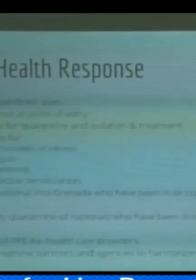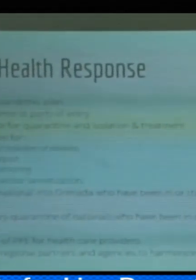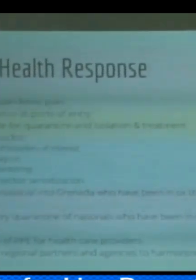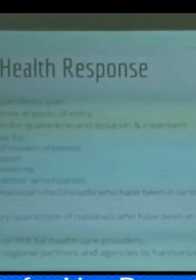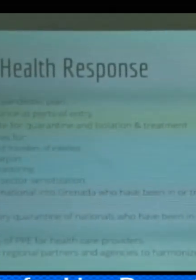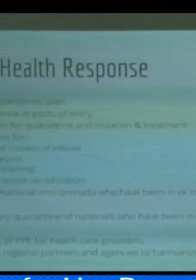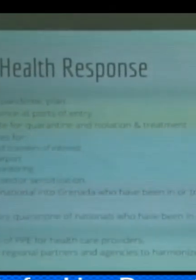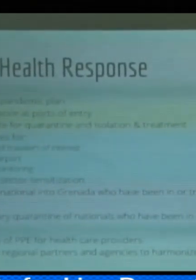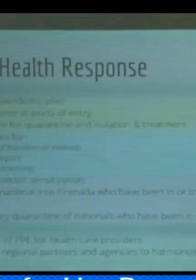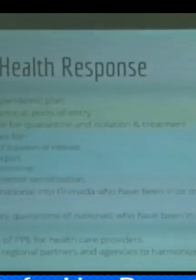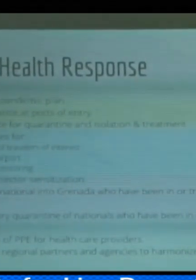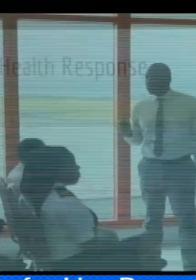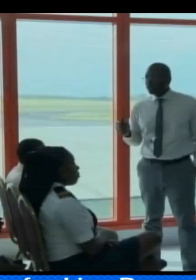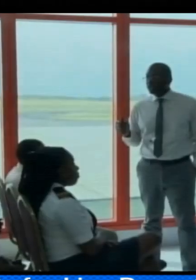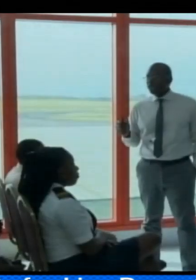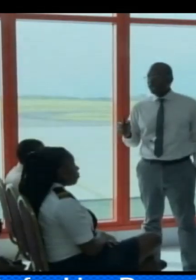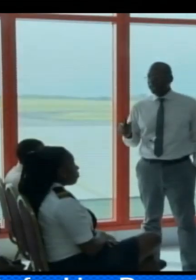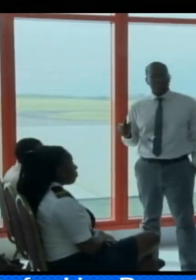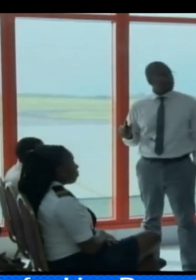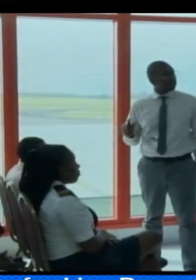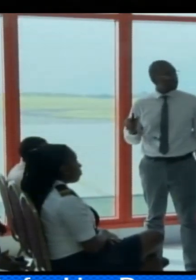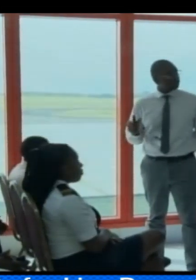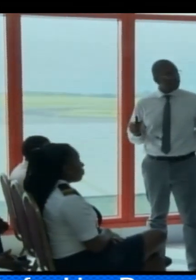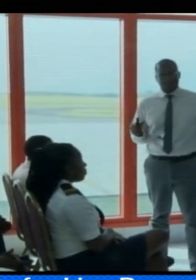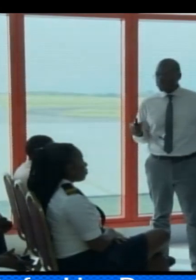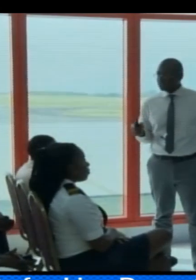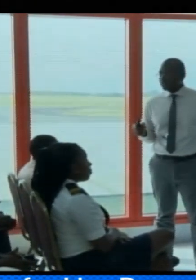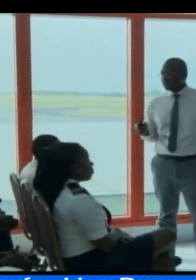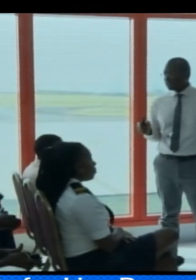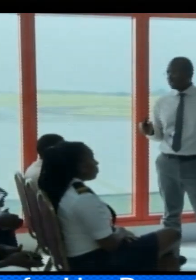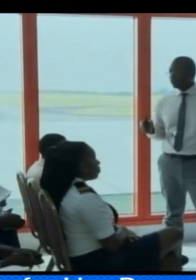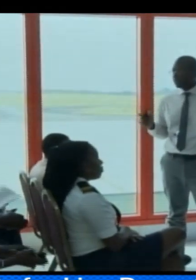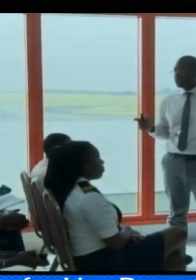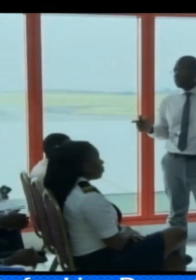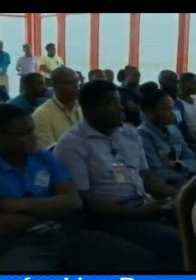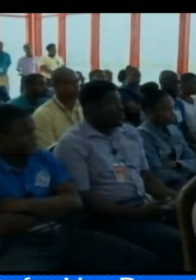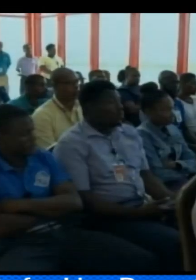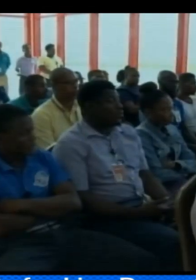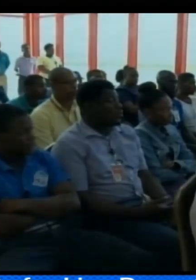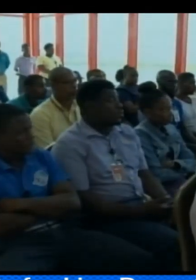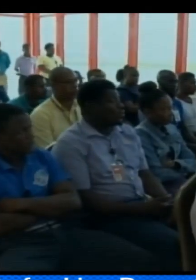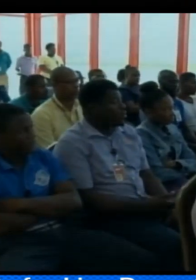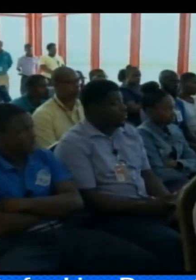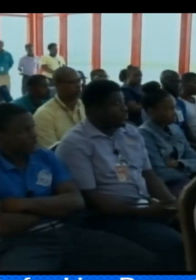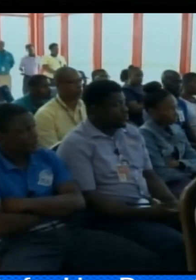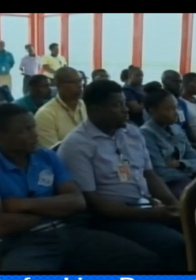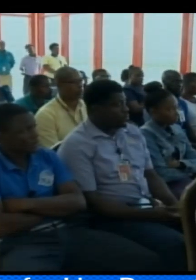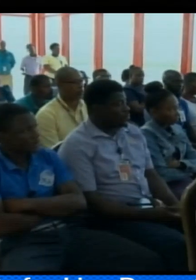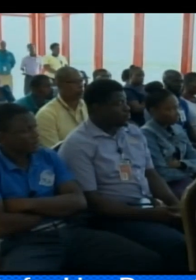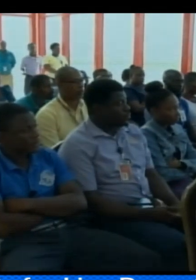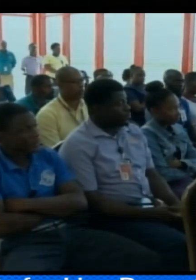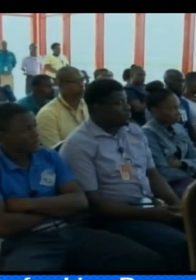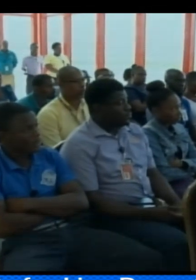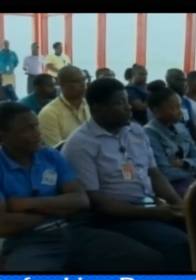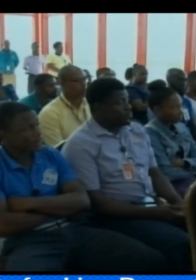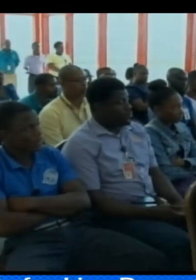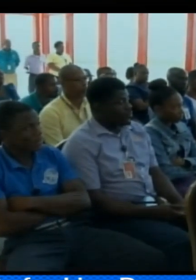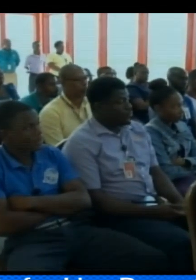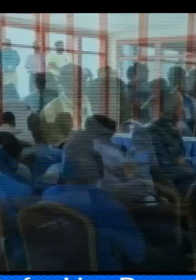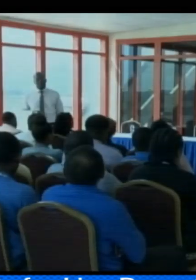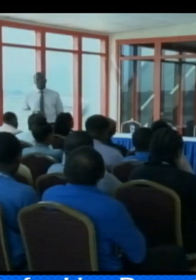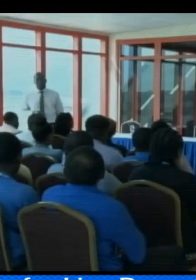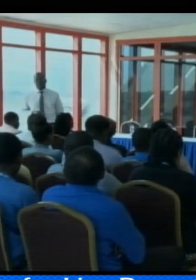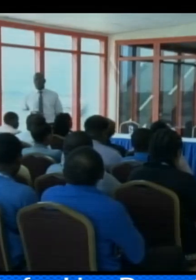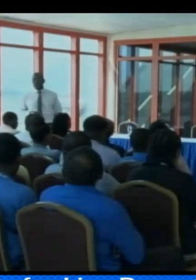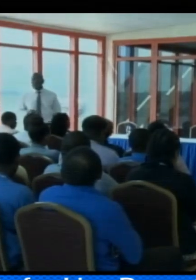all are on the same page and are aware of what is expected of them. During a visit there by the GIS, staff were engaged in